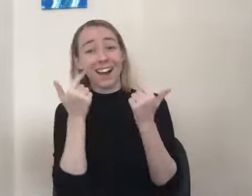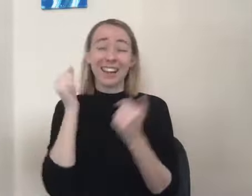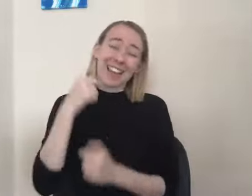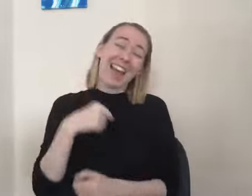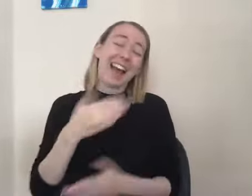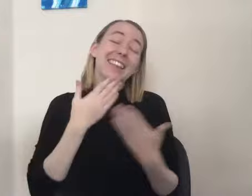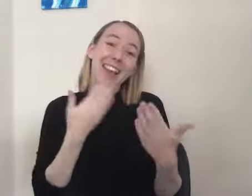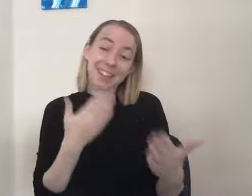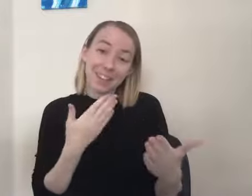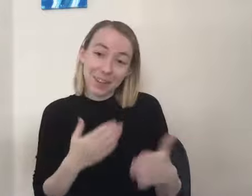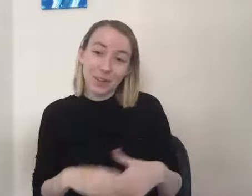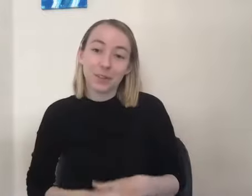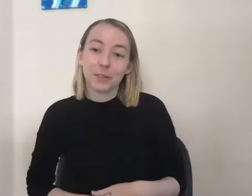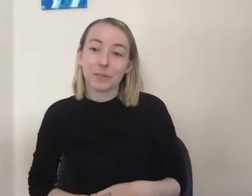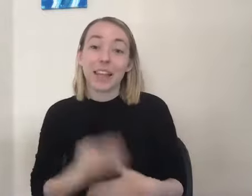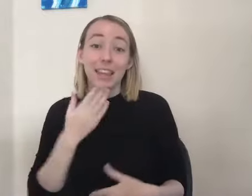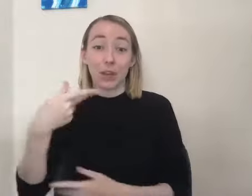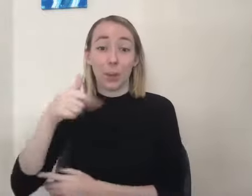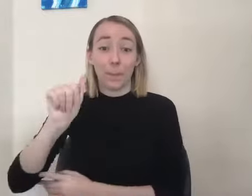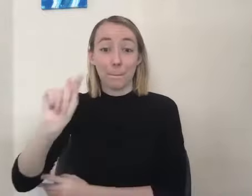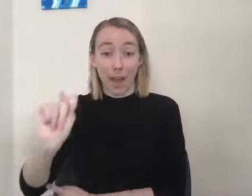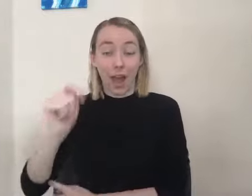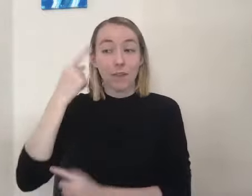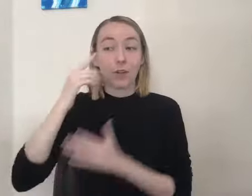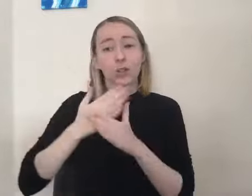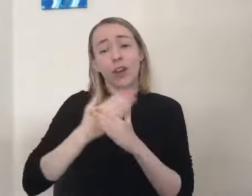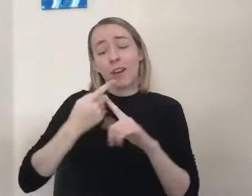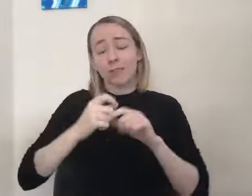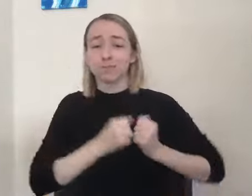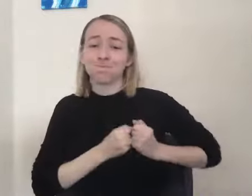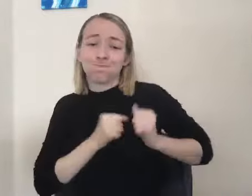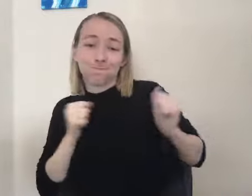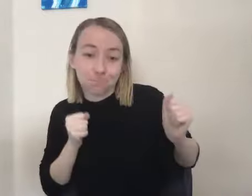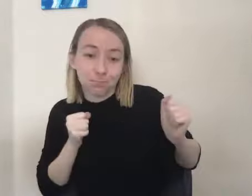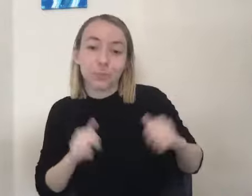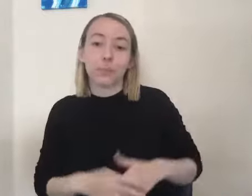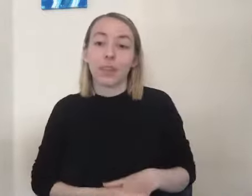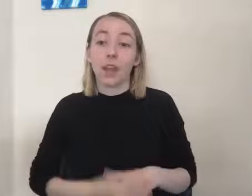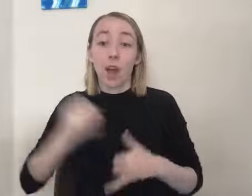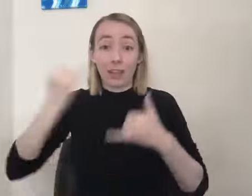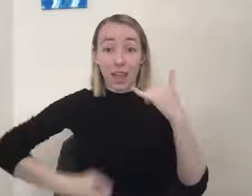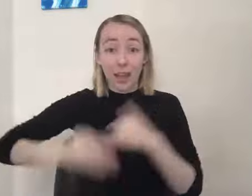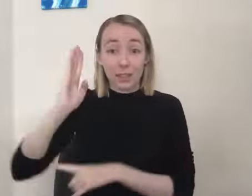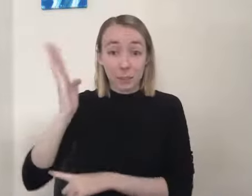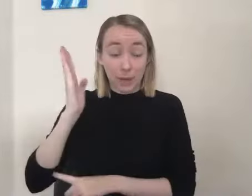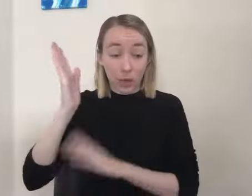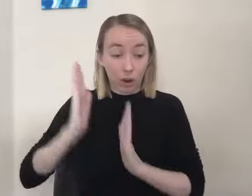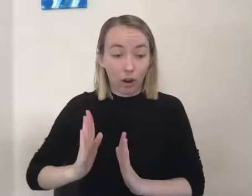So, Eileen, why are you so quiet? You've been watching the clock like a chicken hawk. Yeah. Thank you,